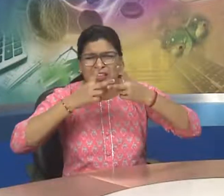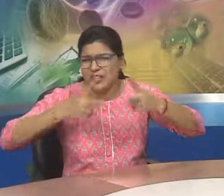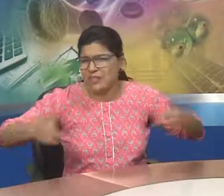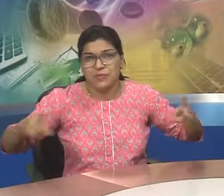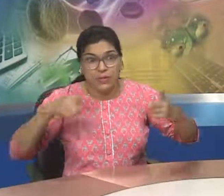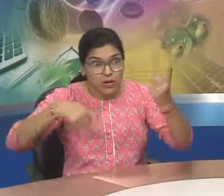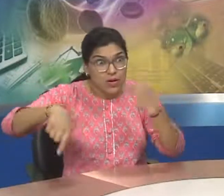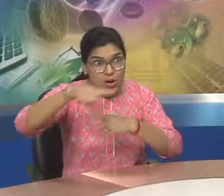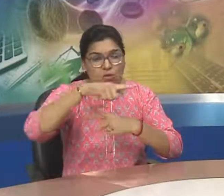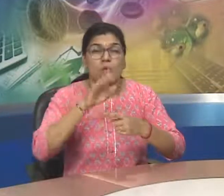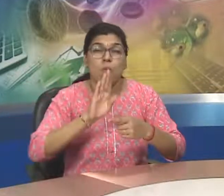in